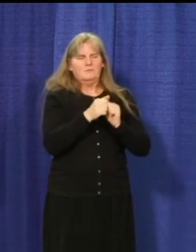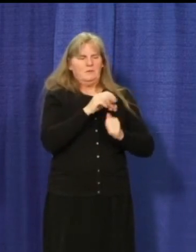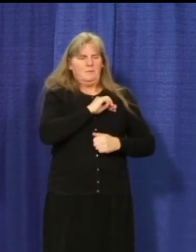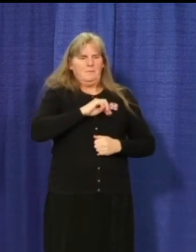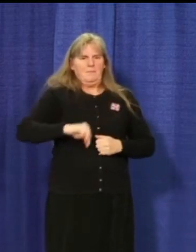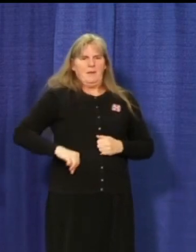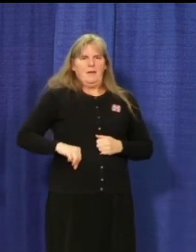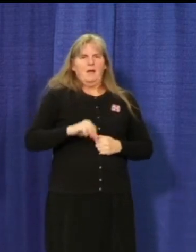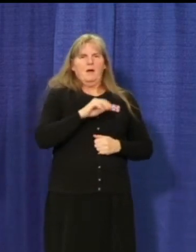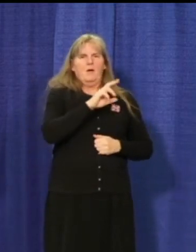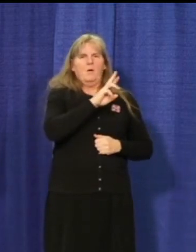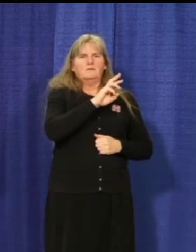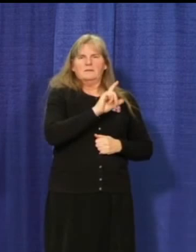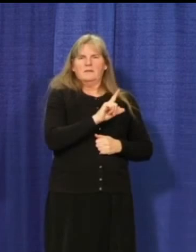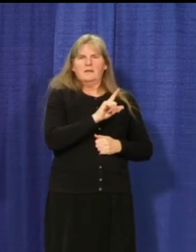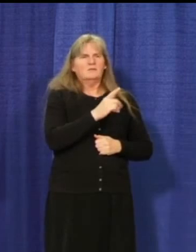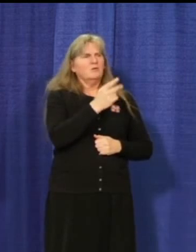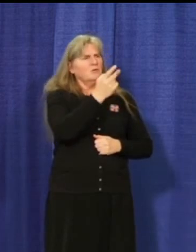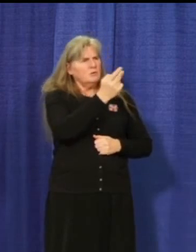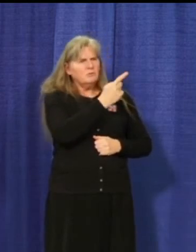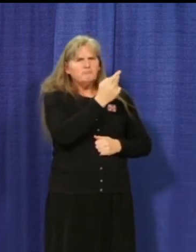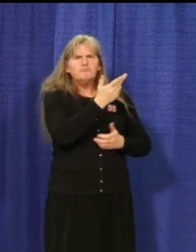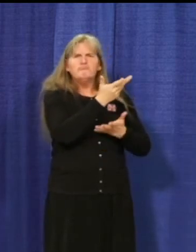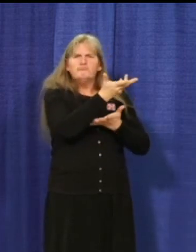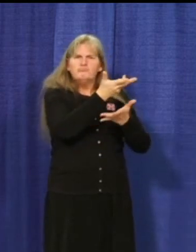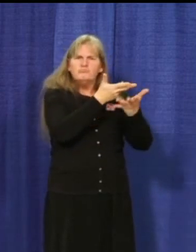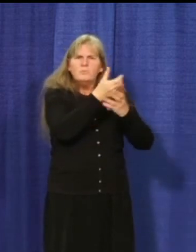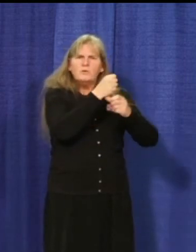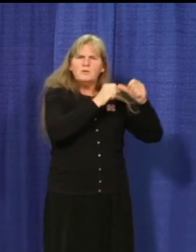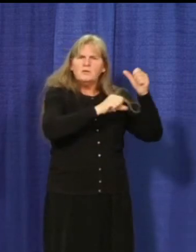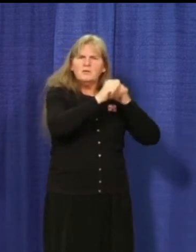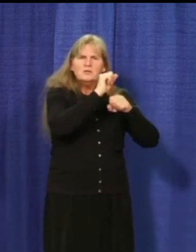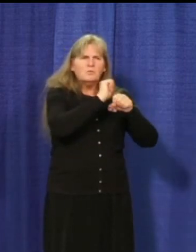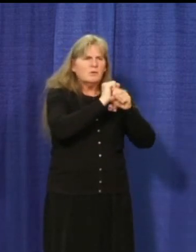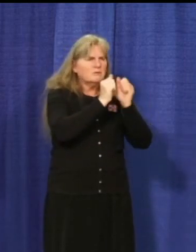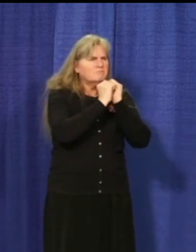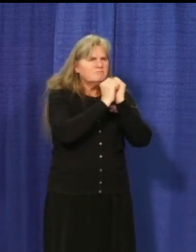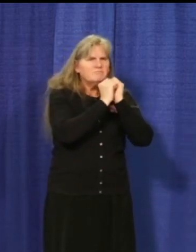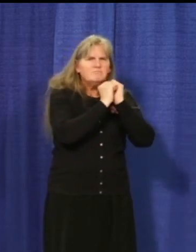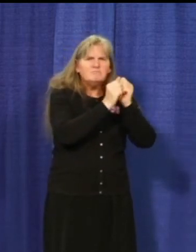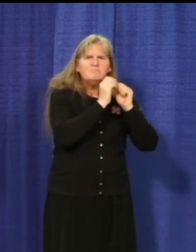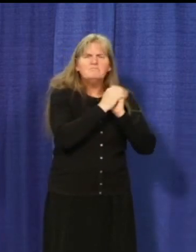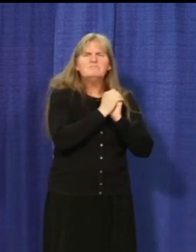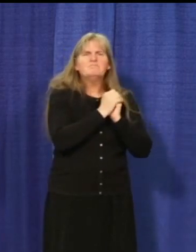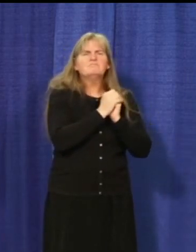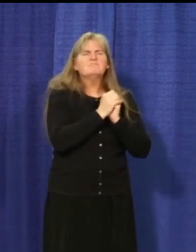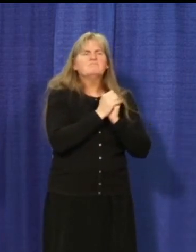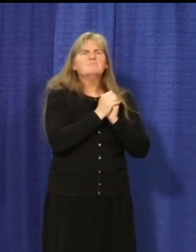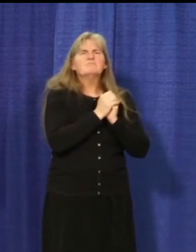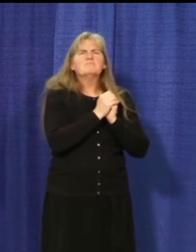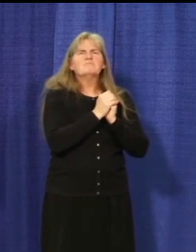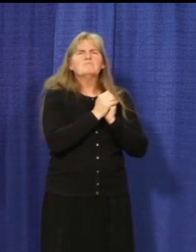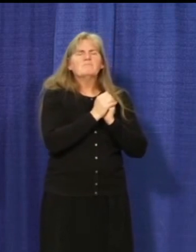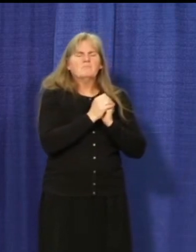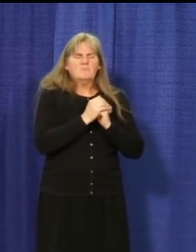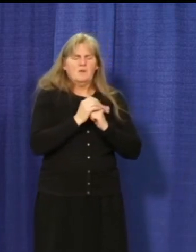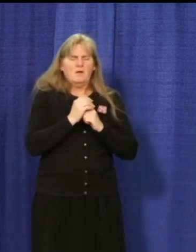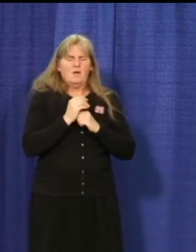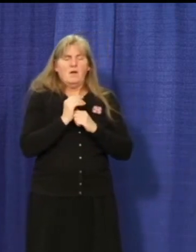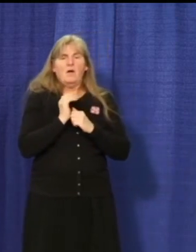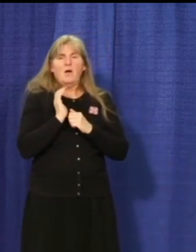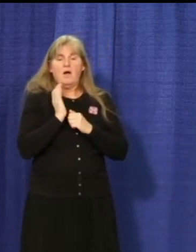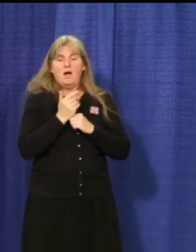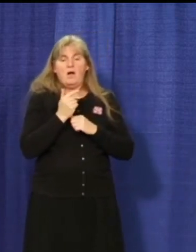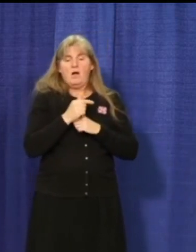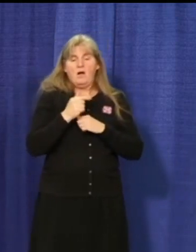they're already in communication as governments down there, working hand in glove with the recommendations and guidelines from our government based